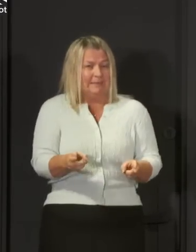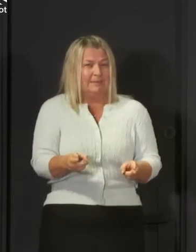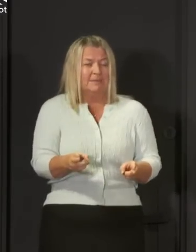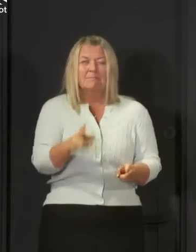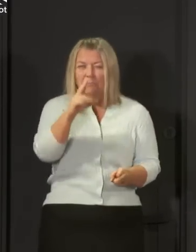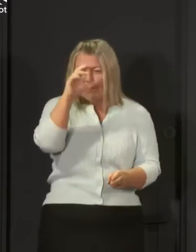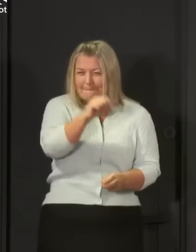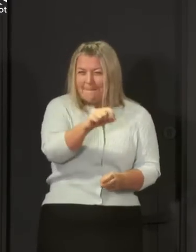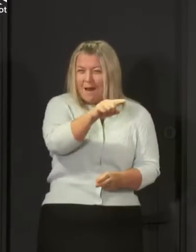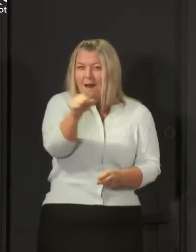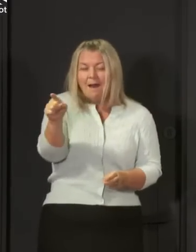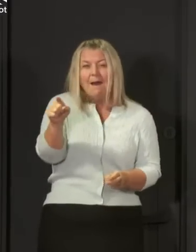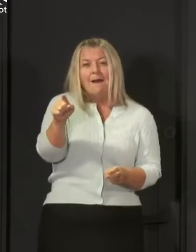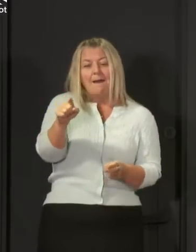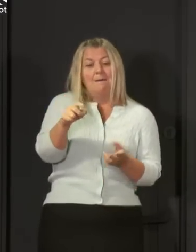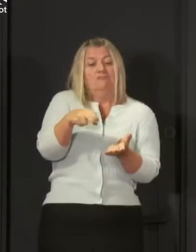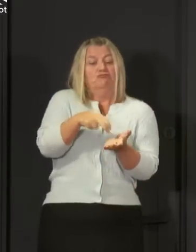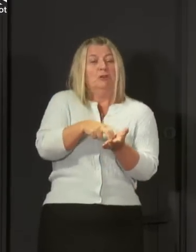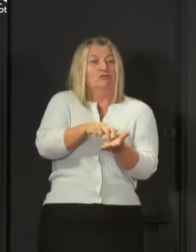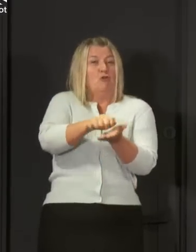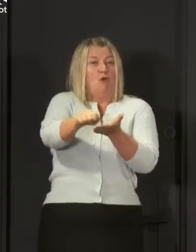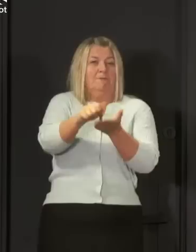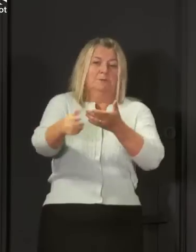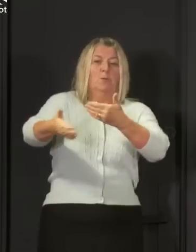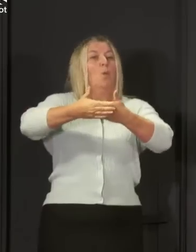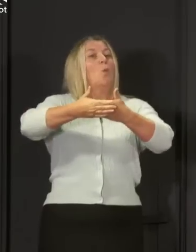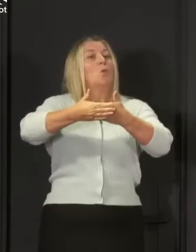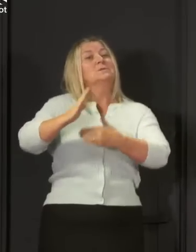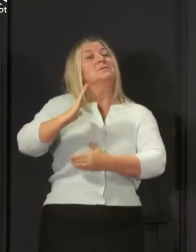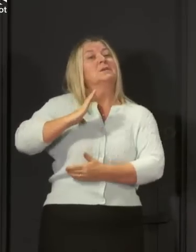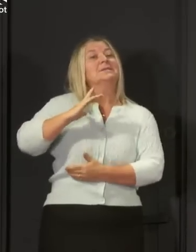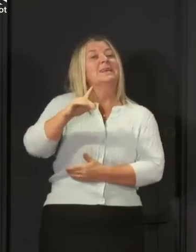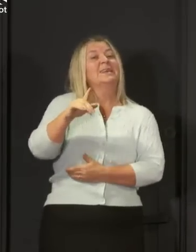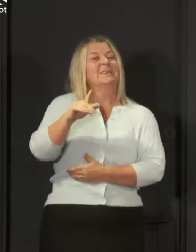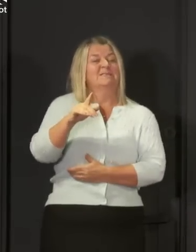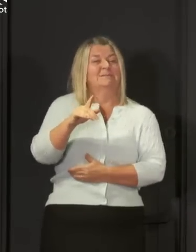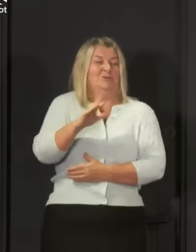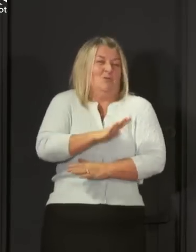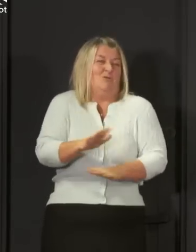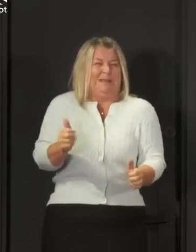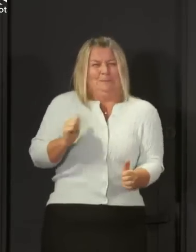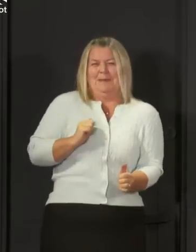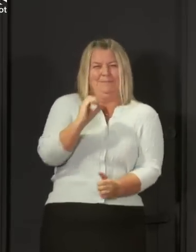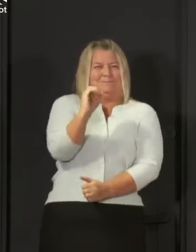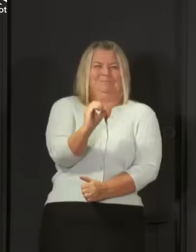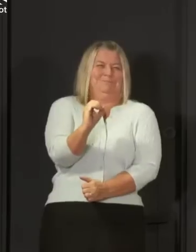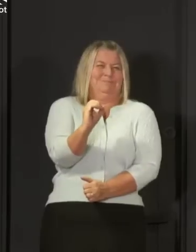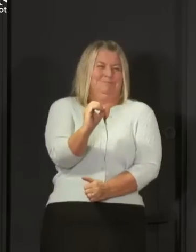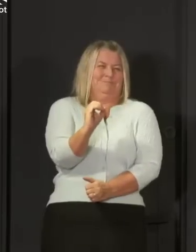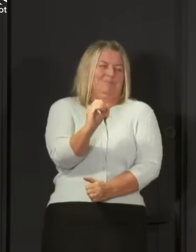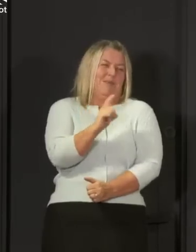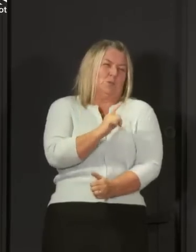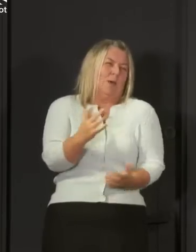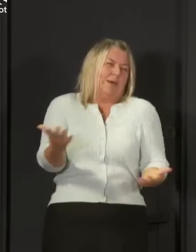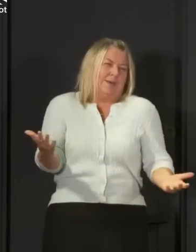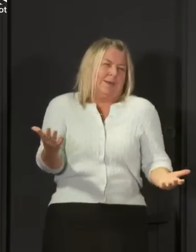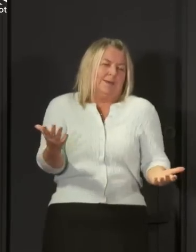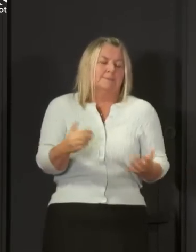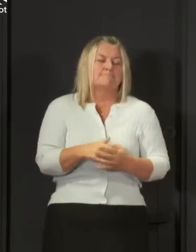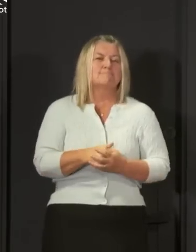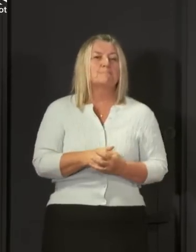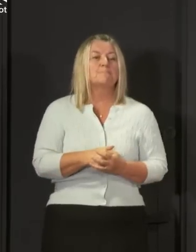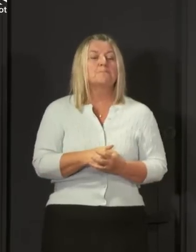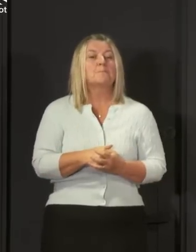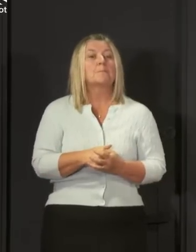registration offices are largely closed on a Sunday, so that is not an unexpected figure to be reporting today.